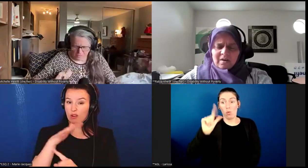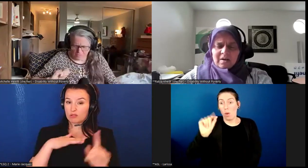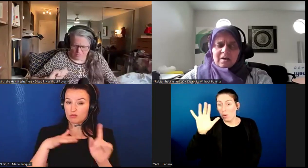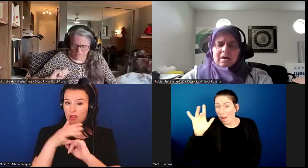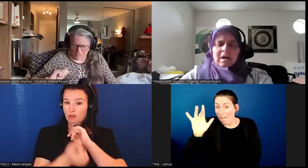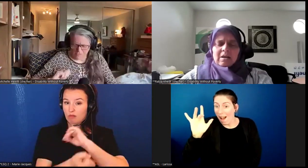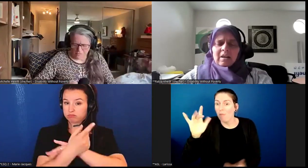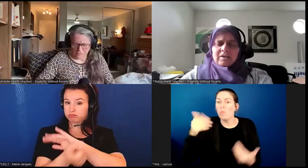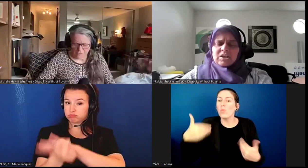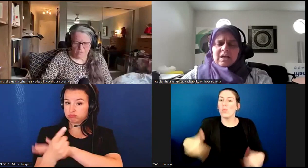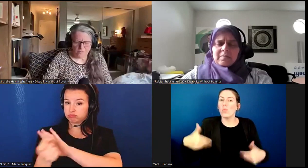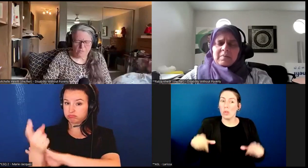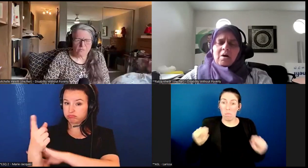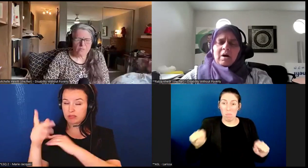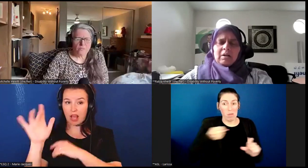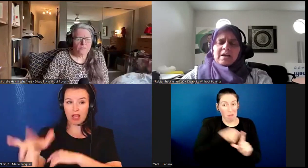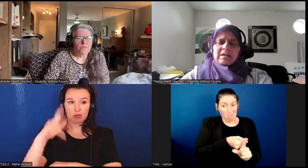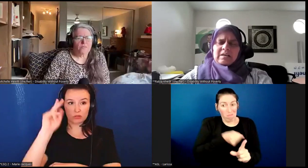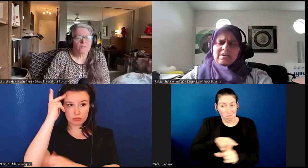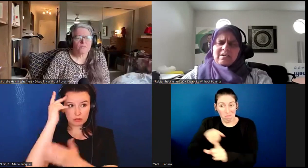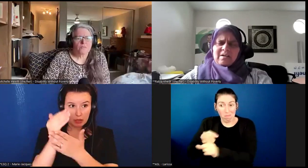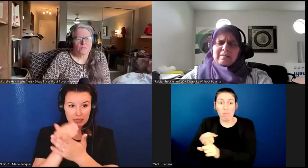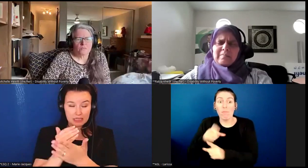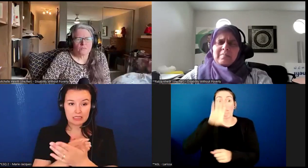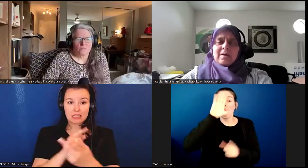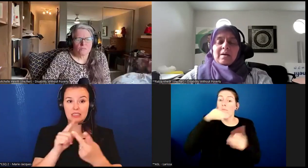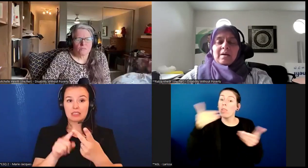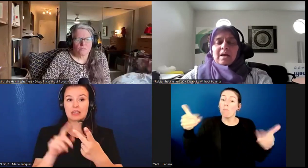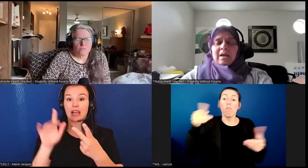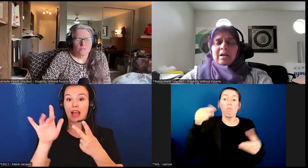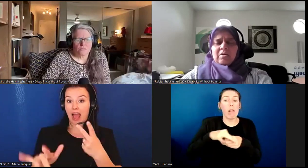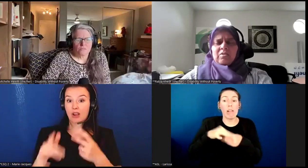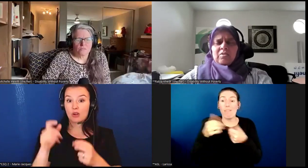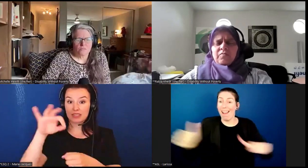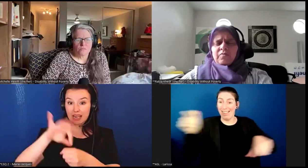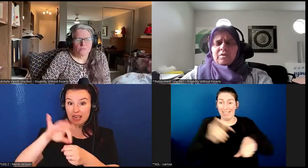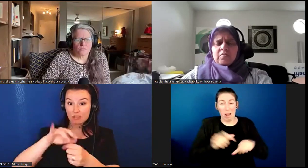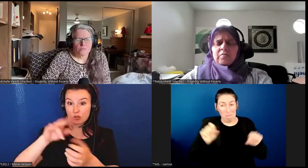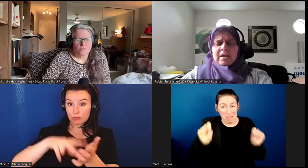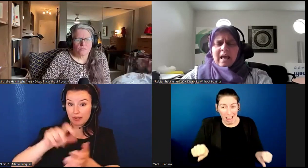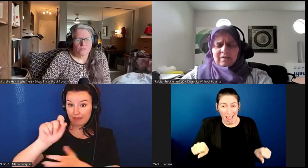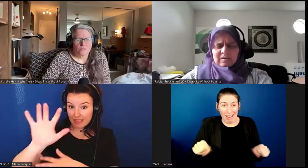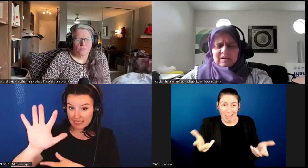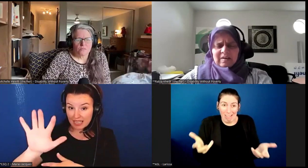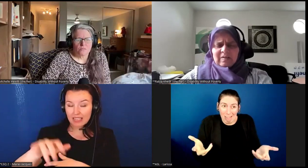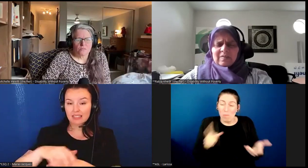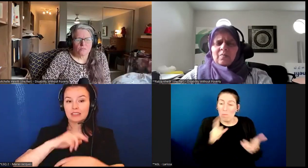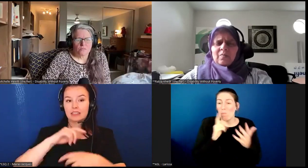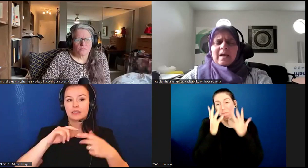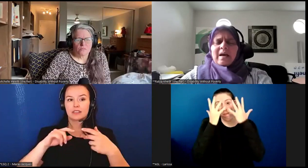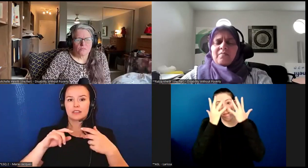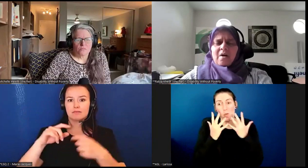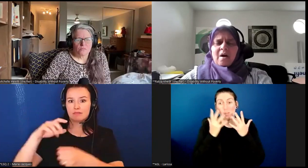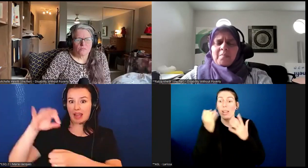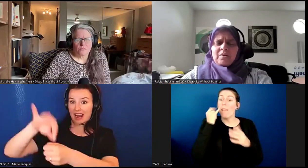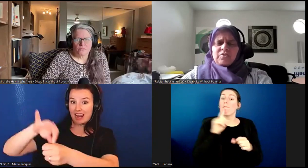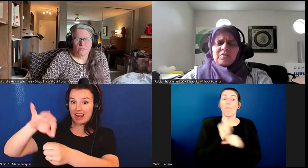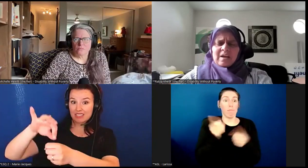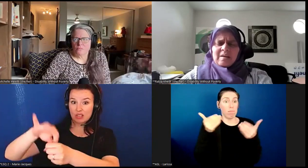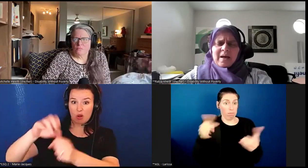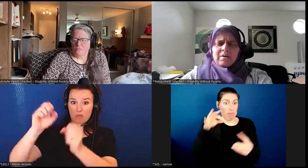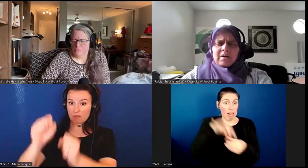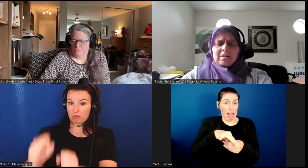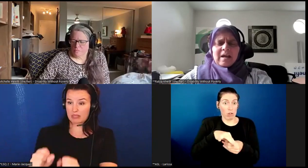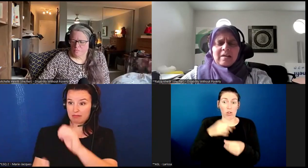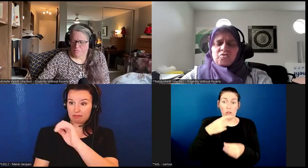2025. An election can be called any time, and the unfortunate reality is that we have not much to